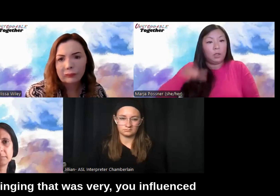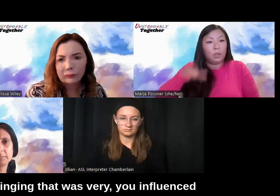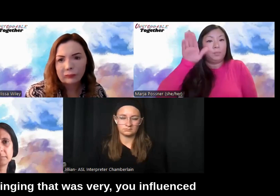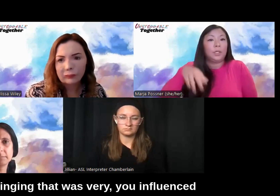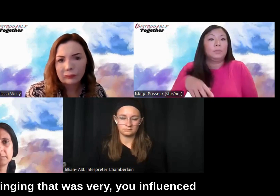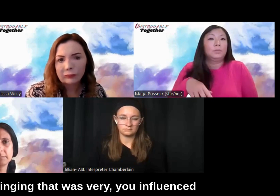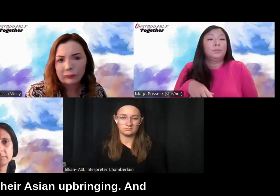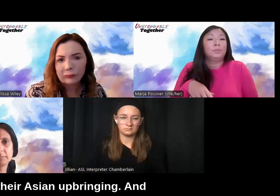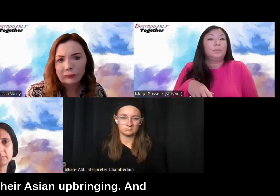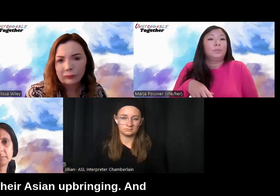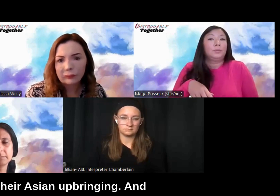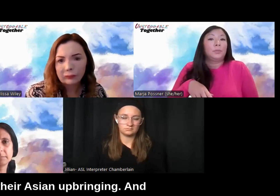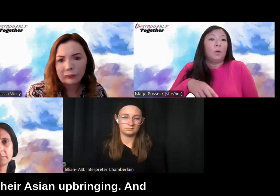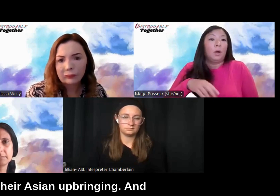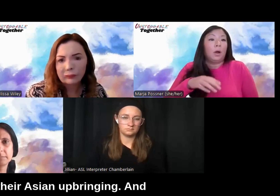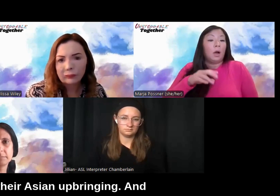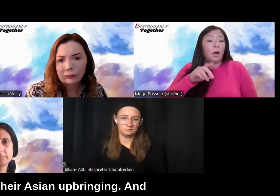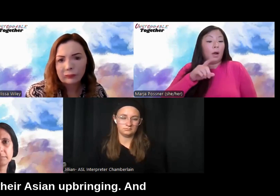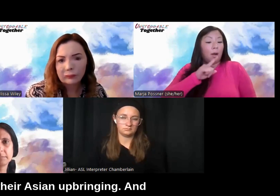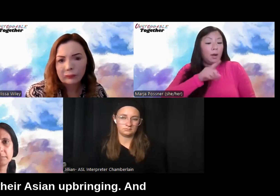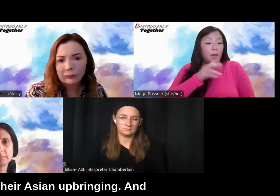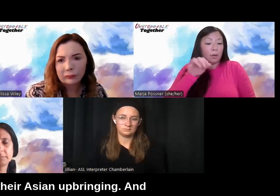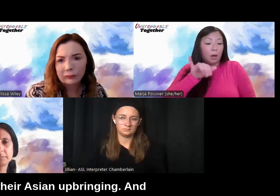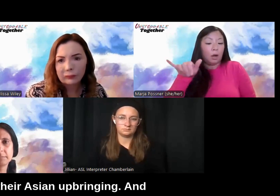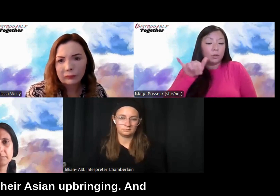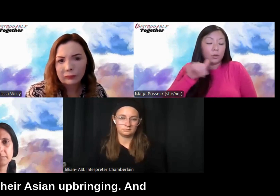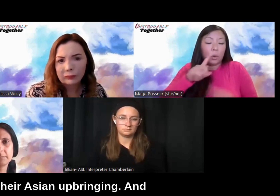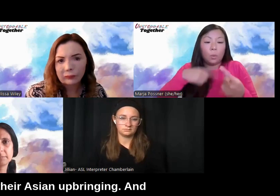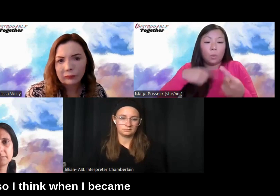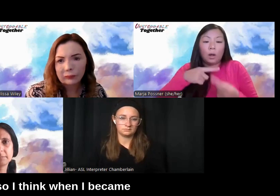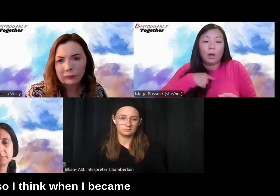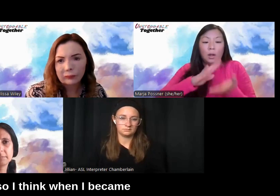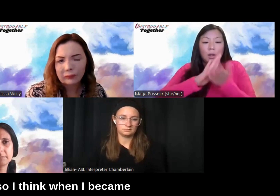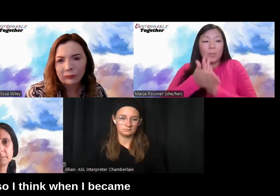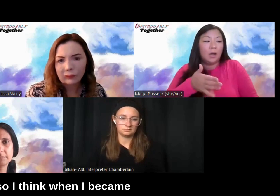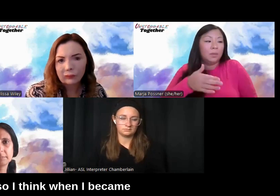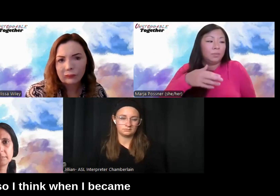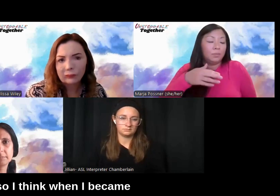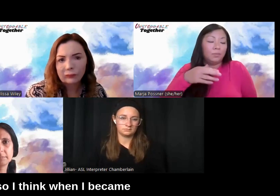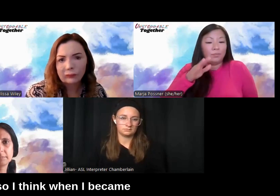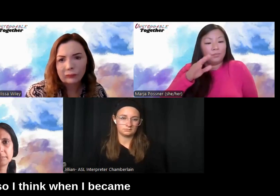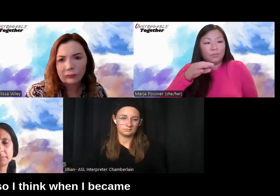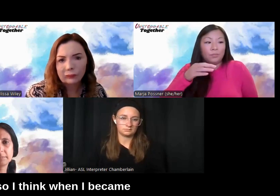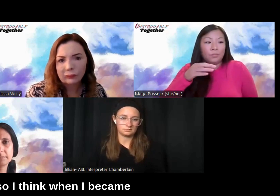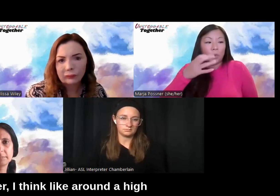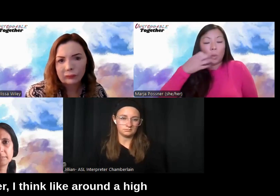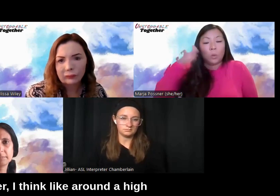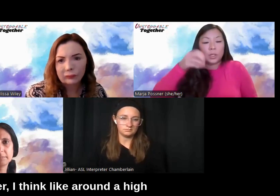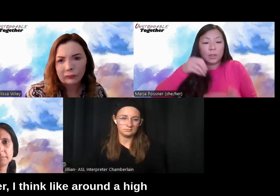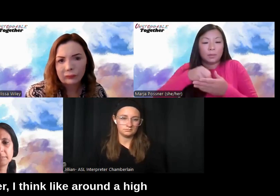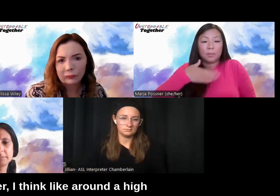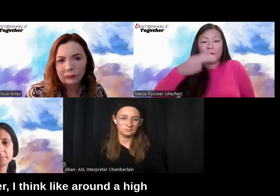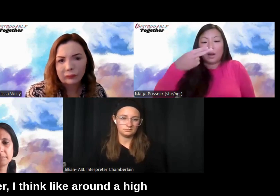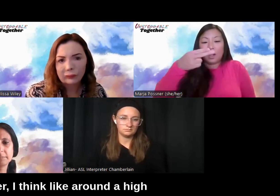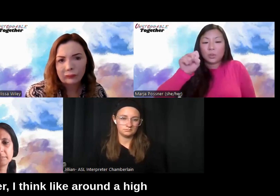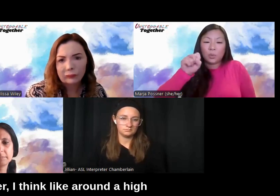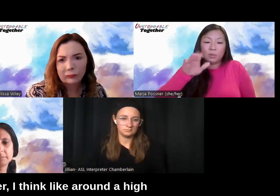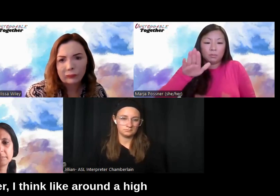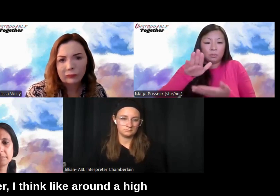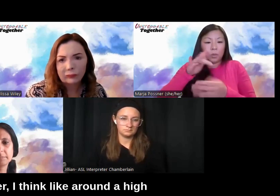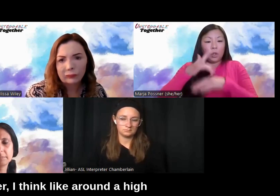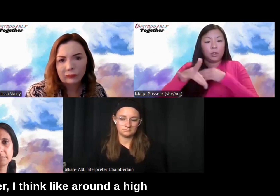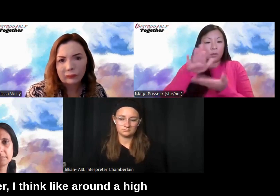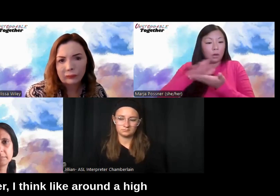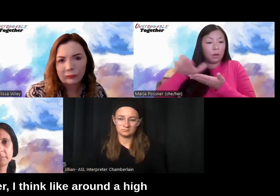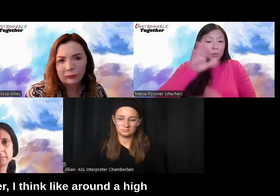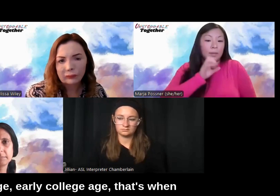was very, influenced by their Asian upbringing. And so I think when I became older,